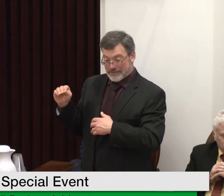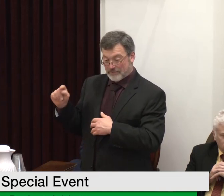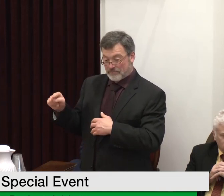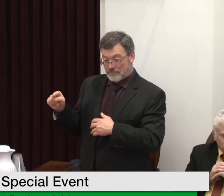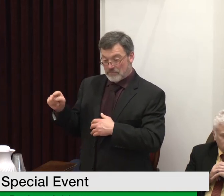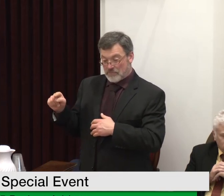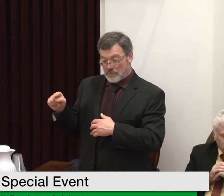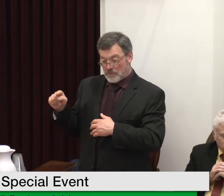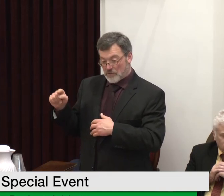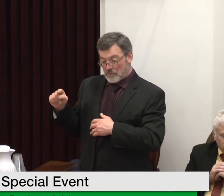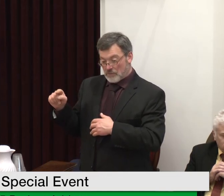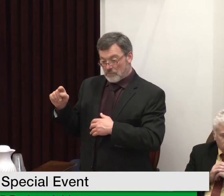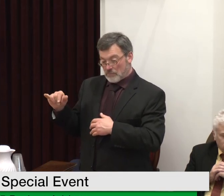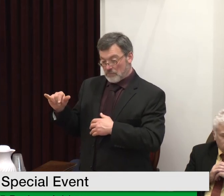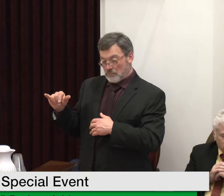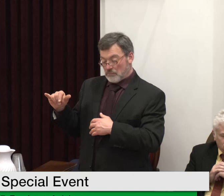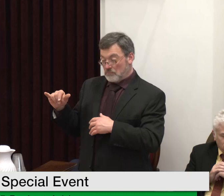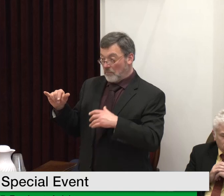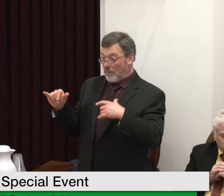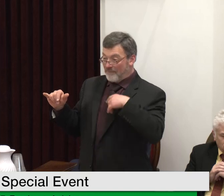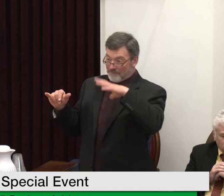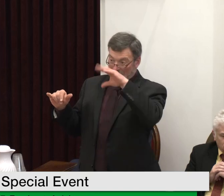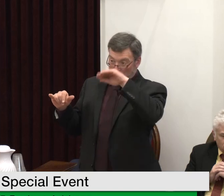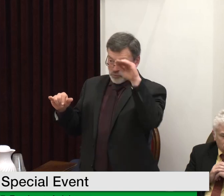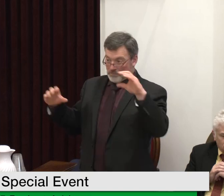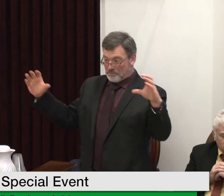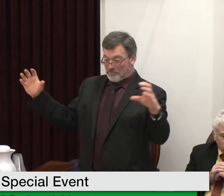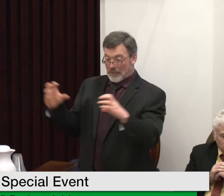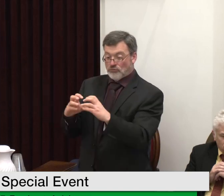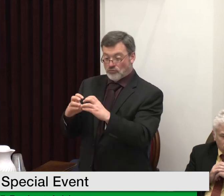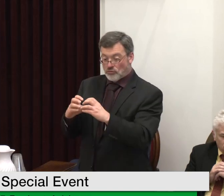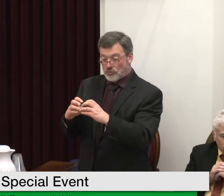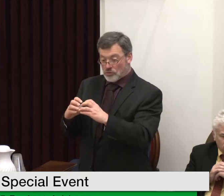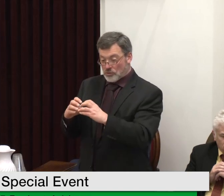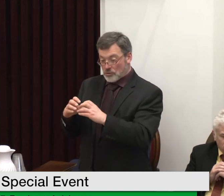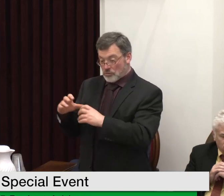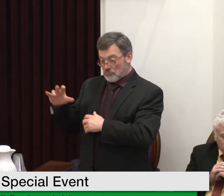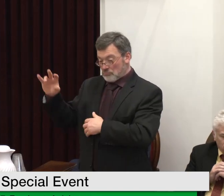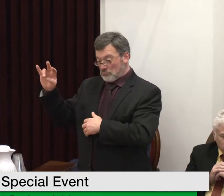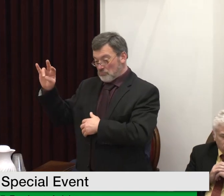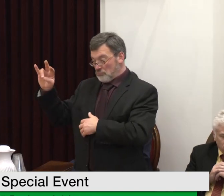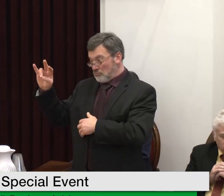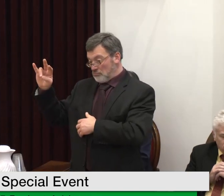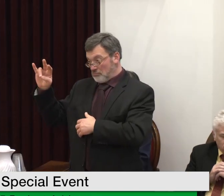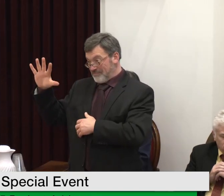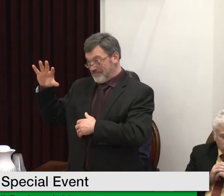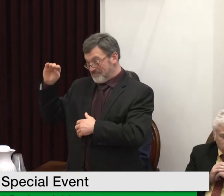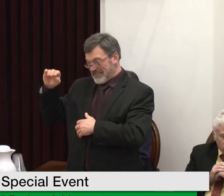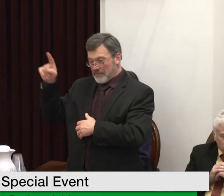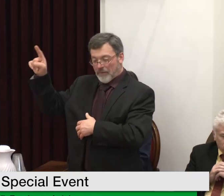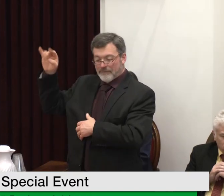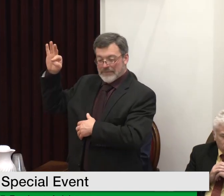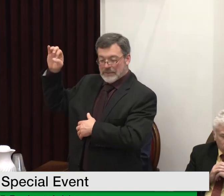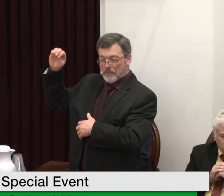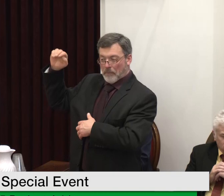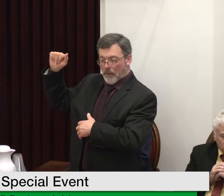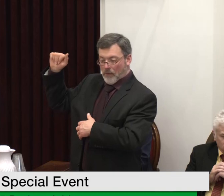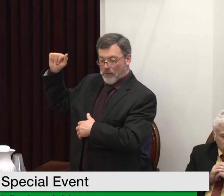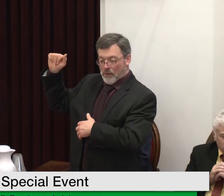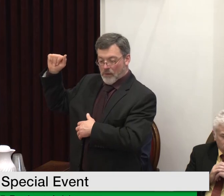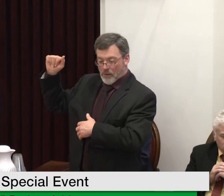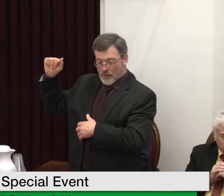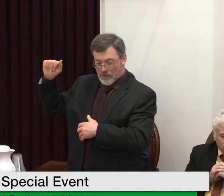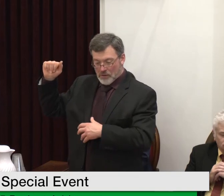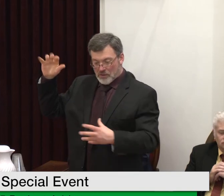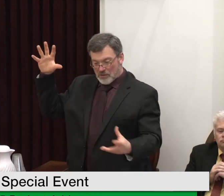needed to secure 75 million in Fe FEMA Hazard mitigation funds which will give us a total of 100 million